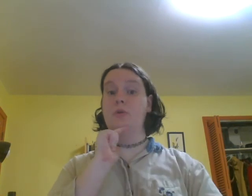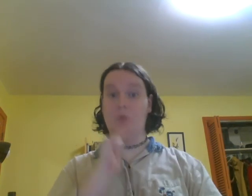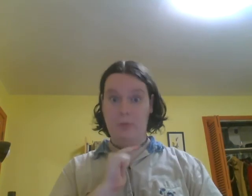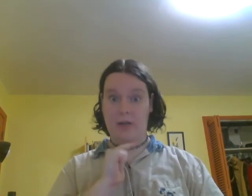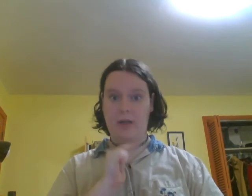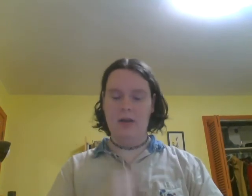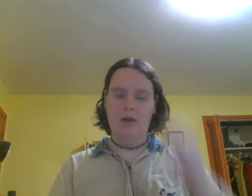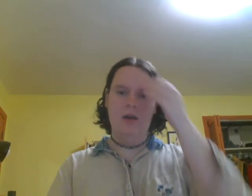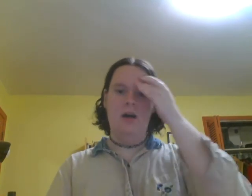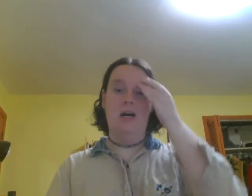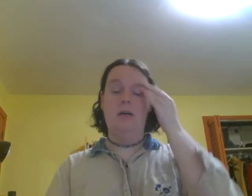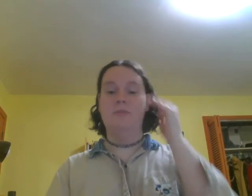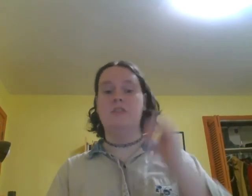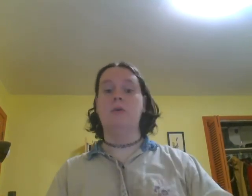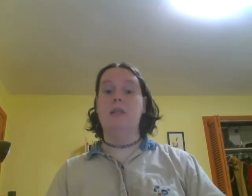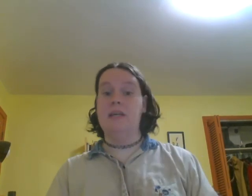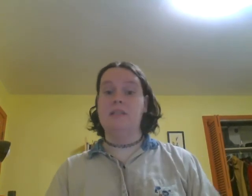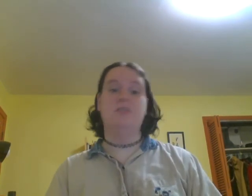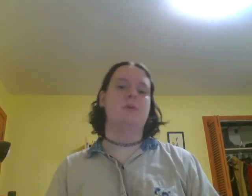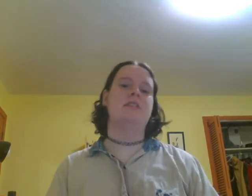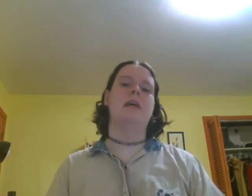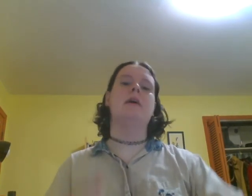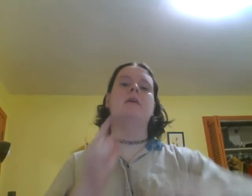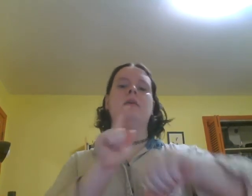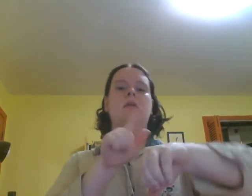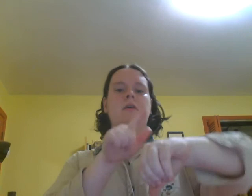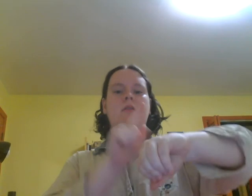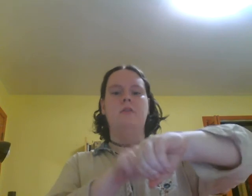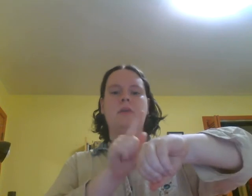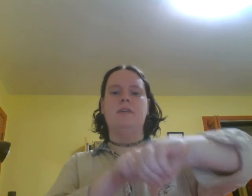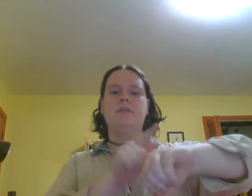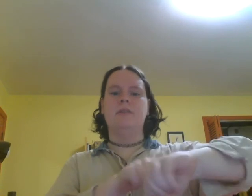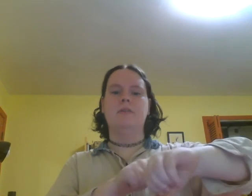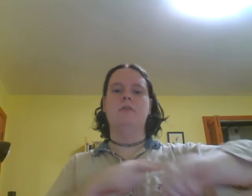grouping. So in essence, you are signing 2000,